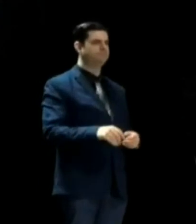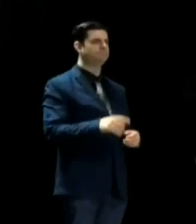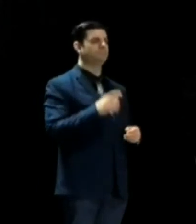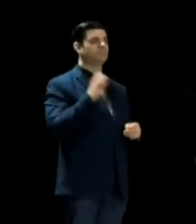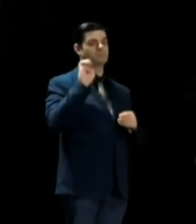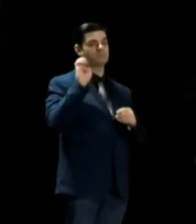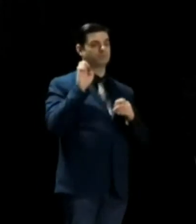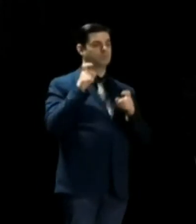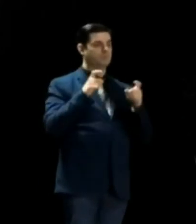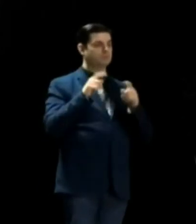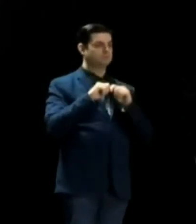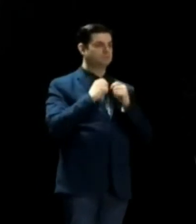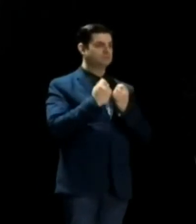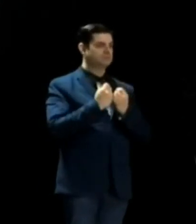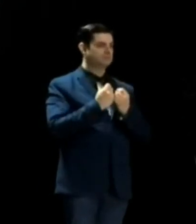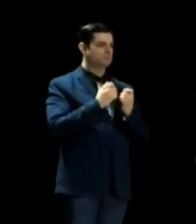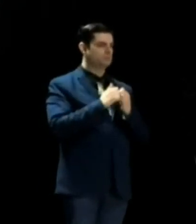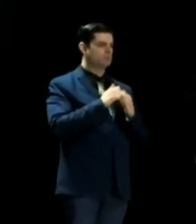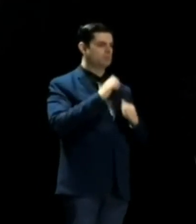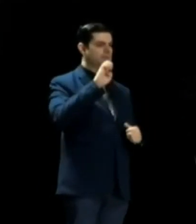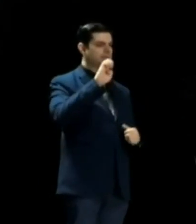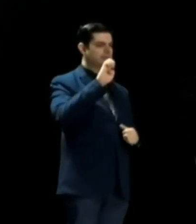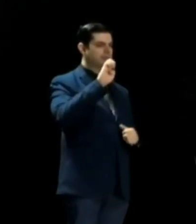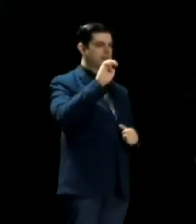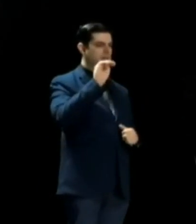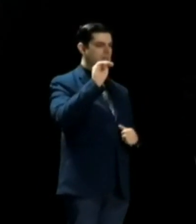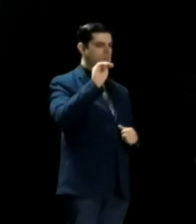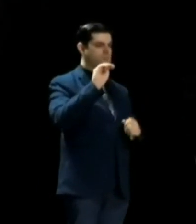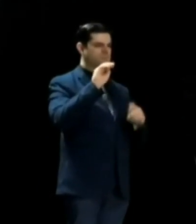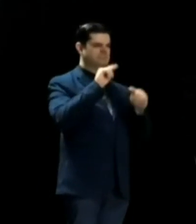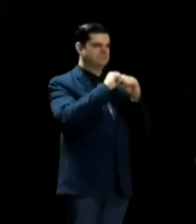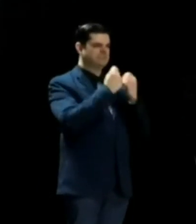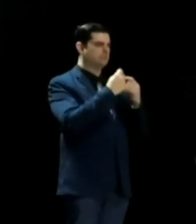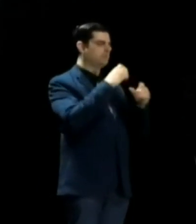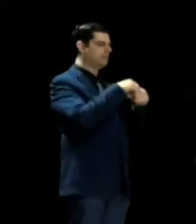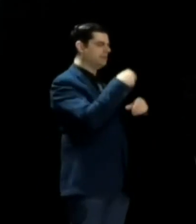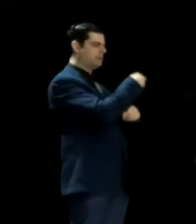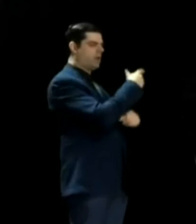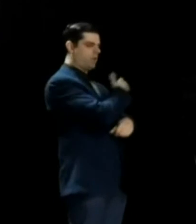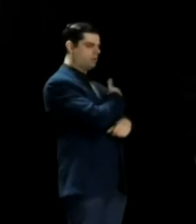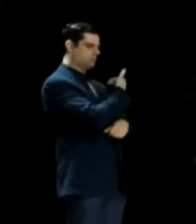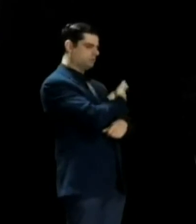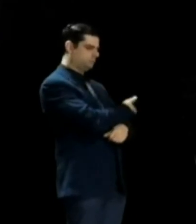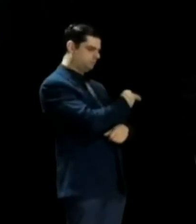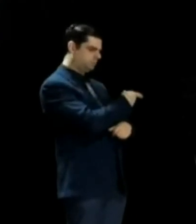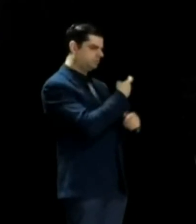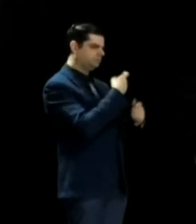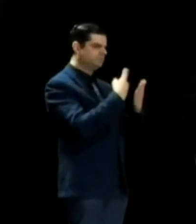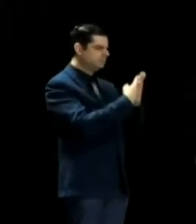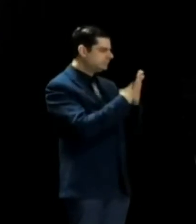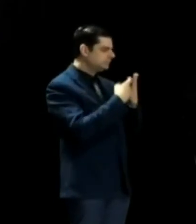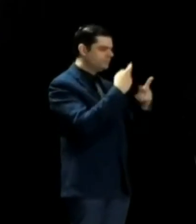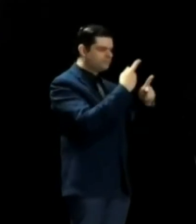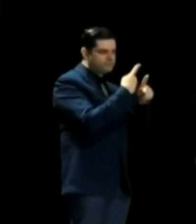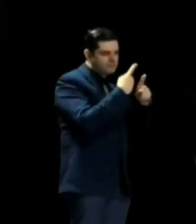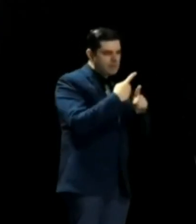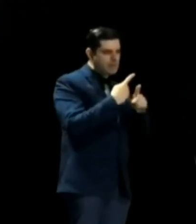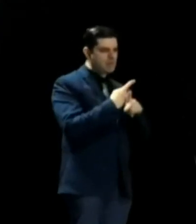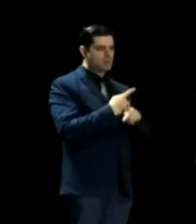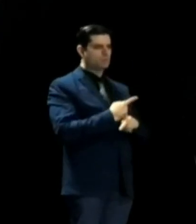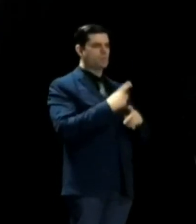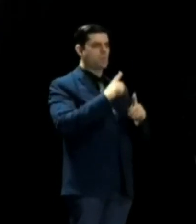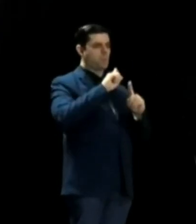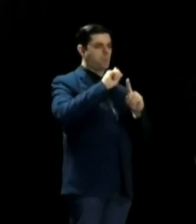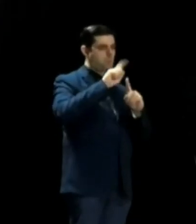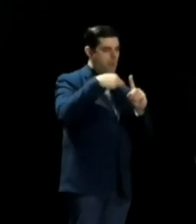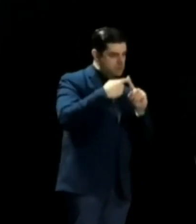the EM teams in the hospitals. We need to establish at what point, what reserves, is